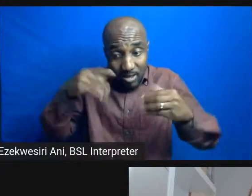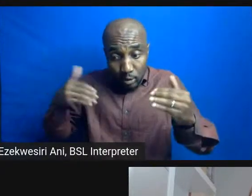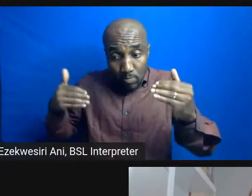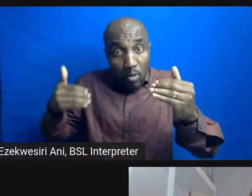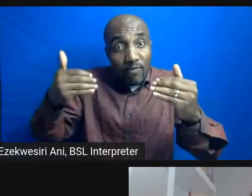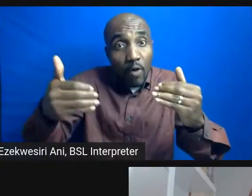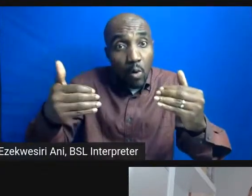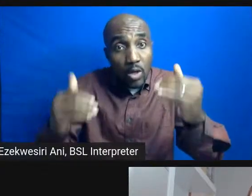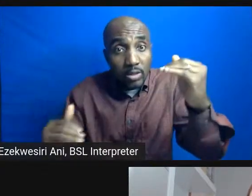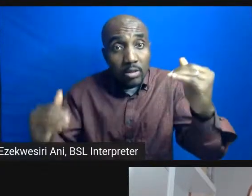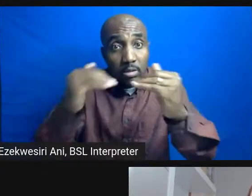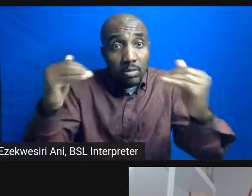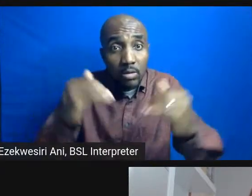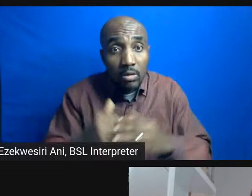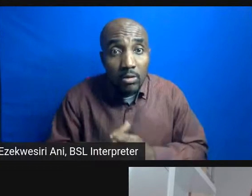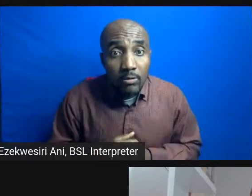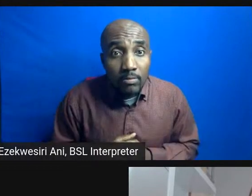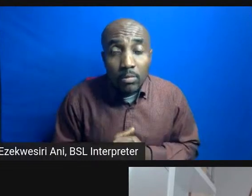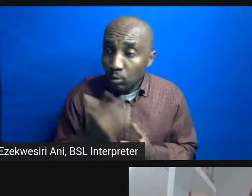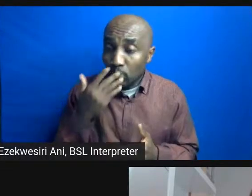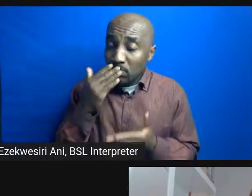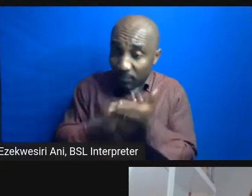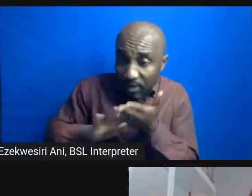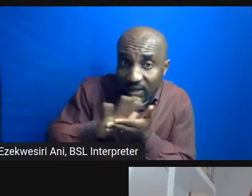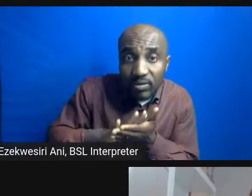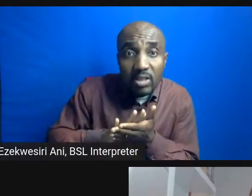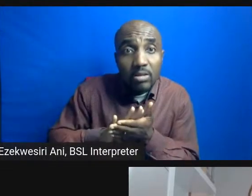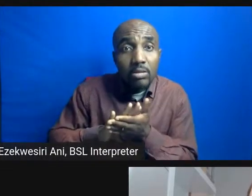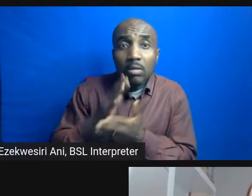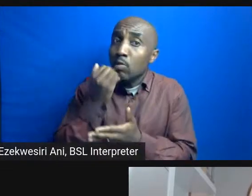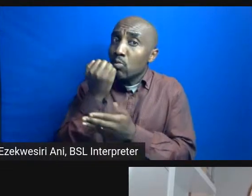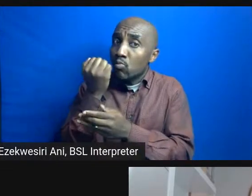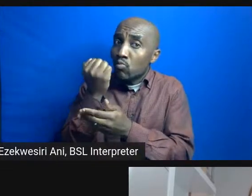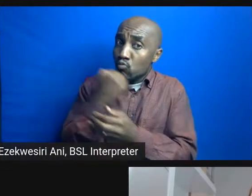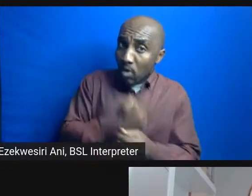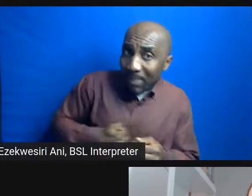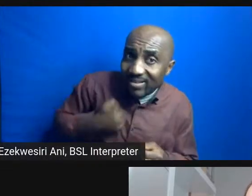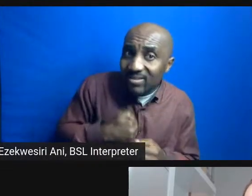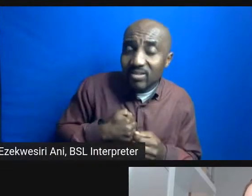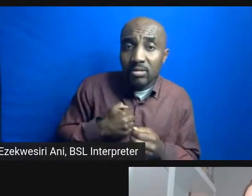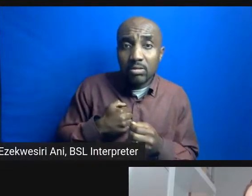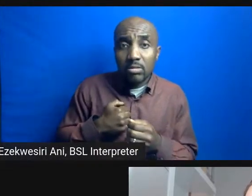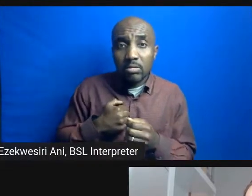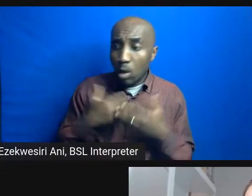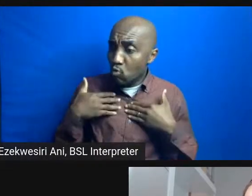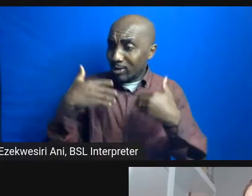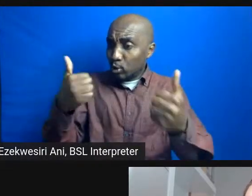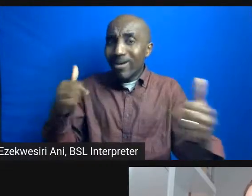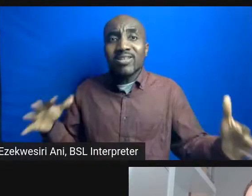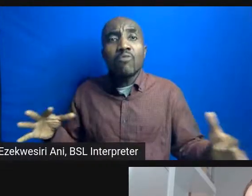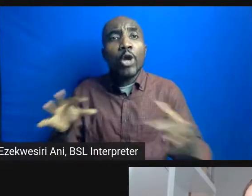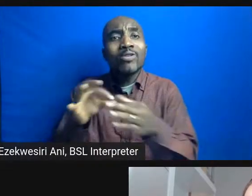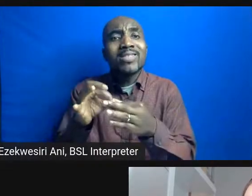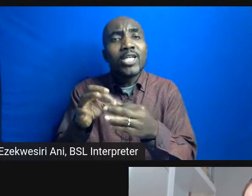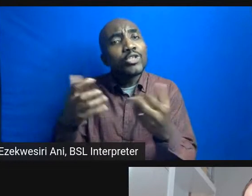towards forgiveness, repentance, restoration, and reconciliation?